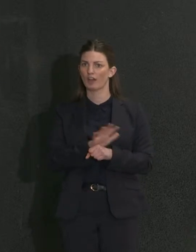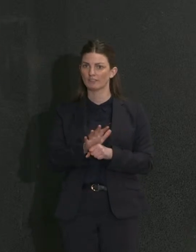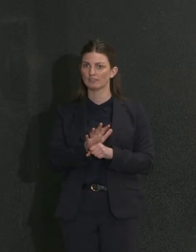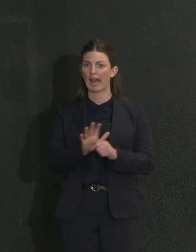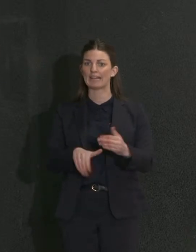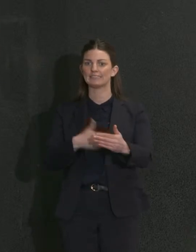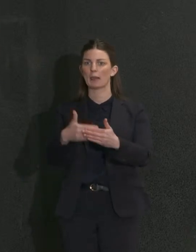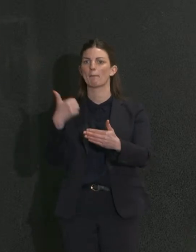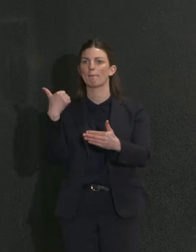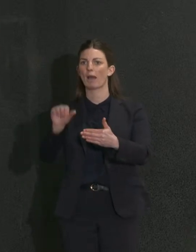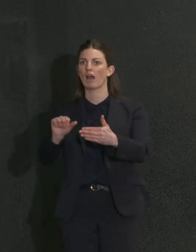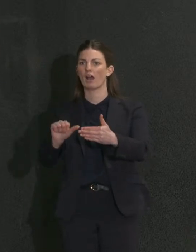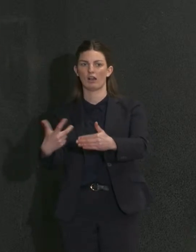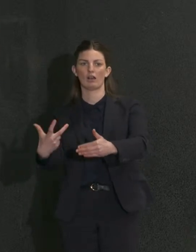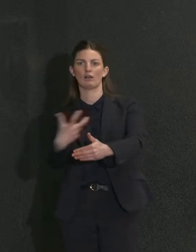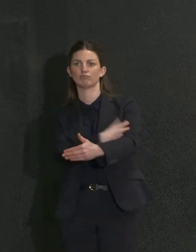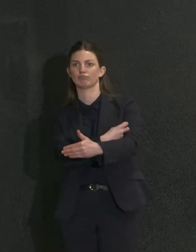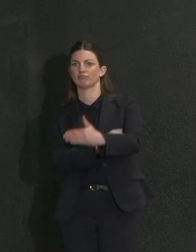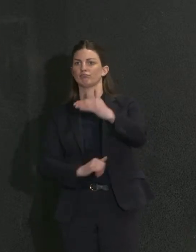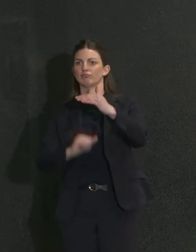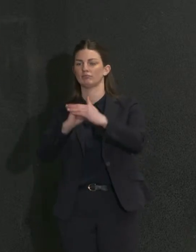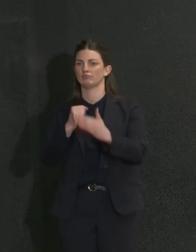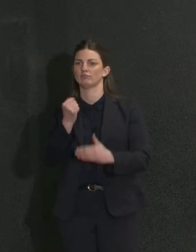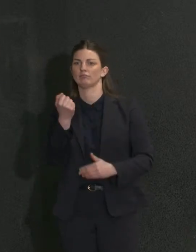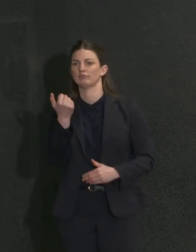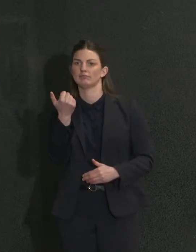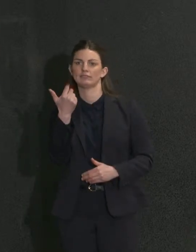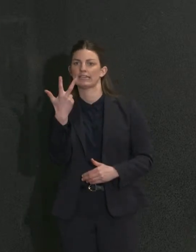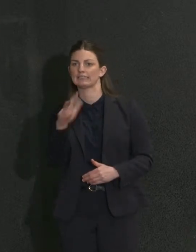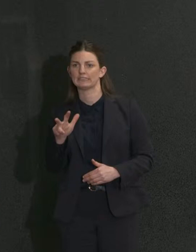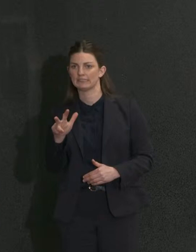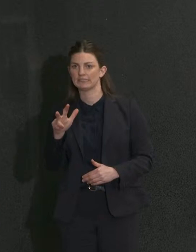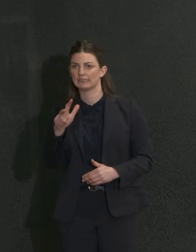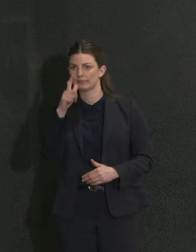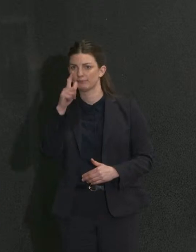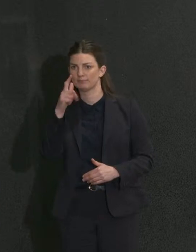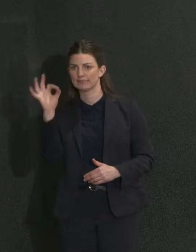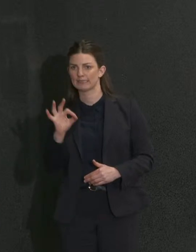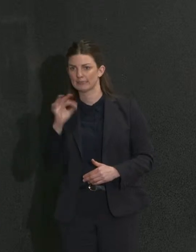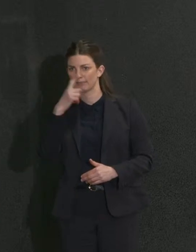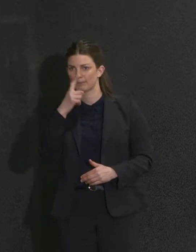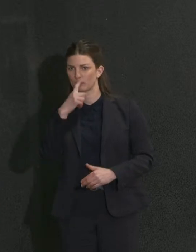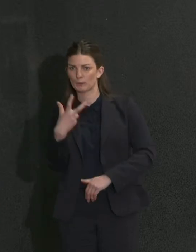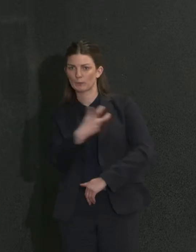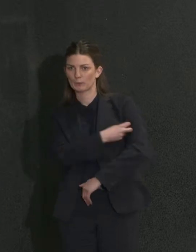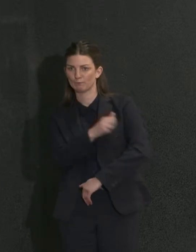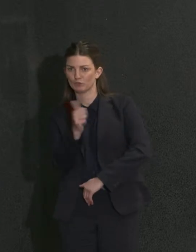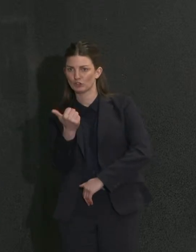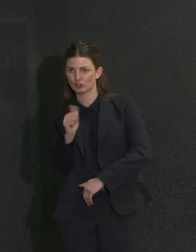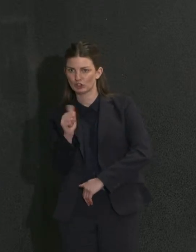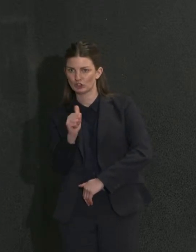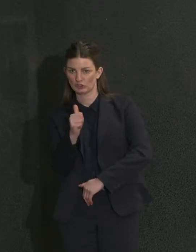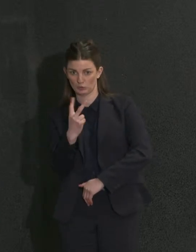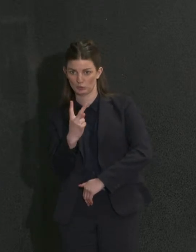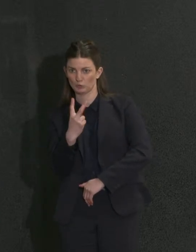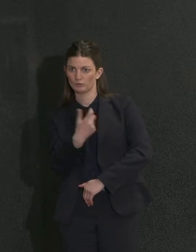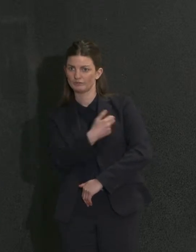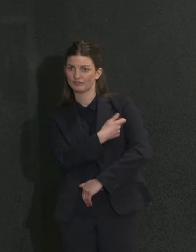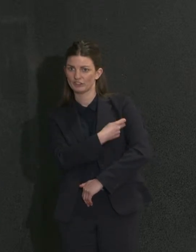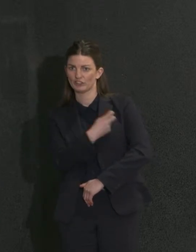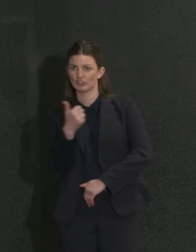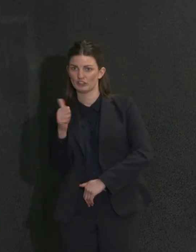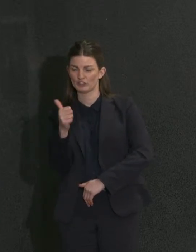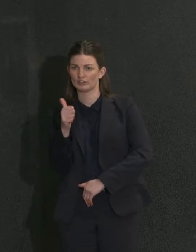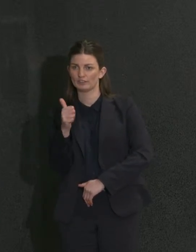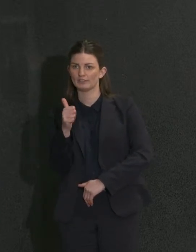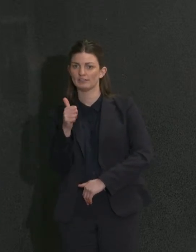we have is the one we're using now, and that is to limit movement so we can find cases, isolate them, drive the numbers down, and then open